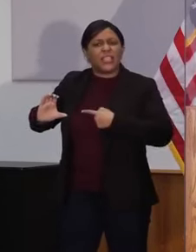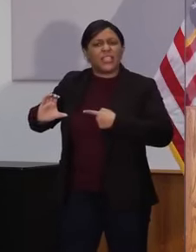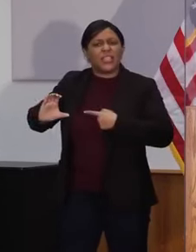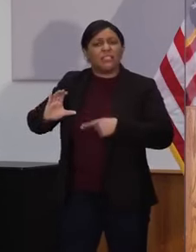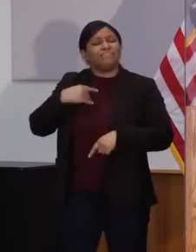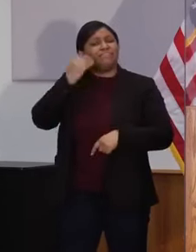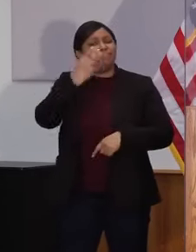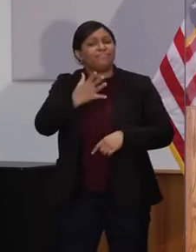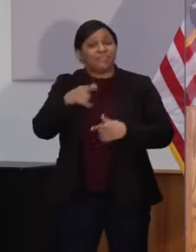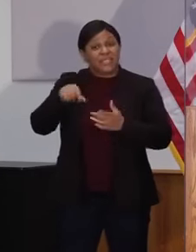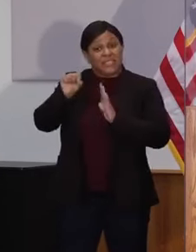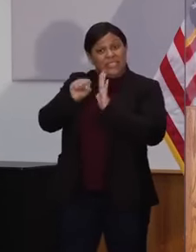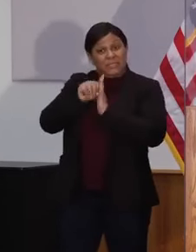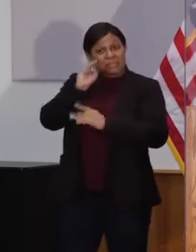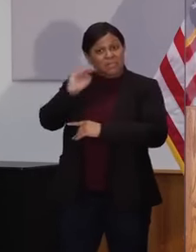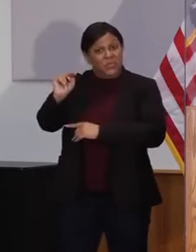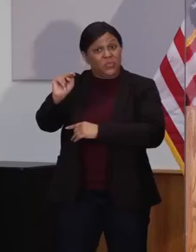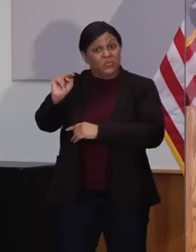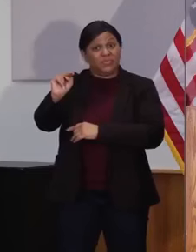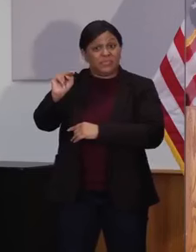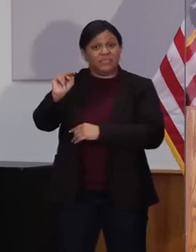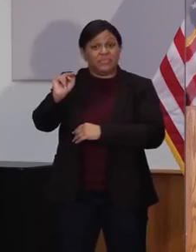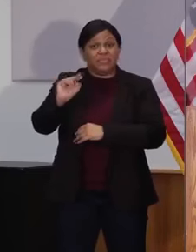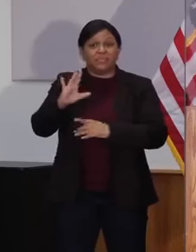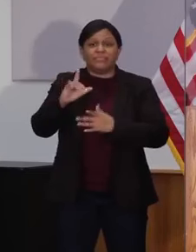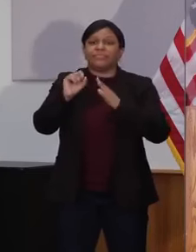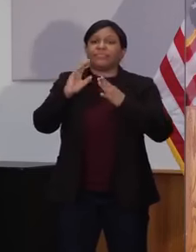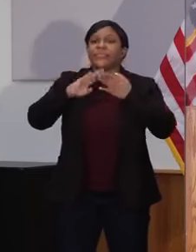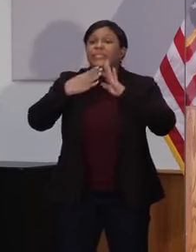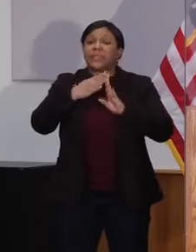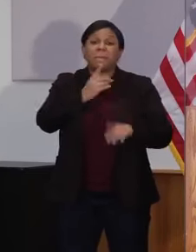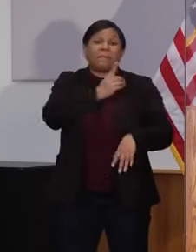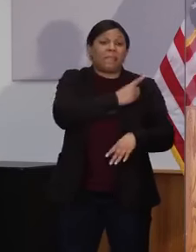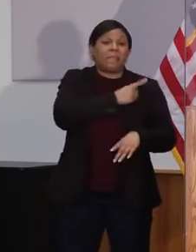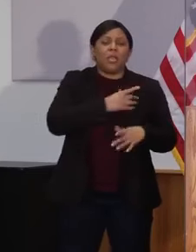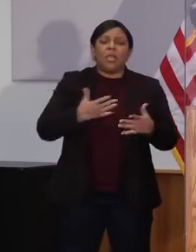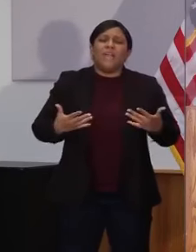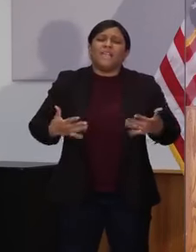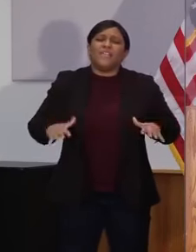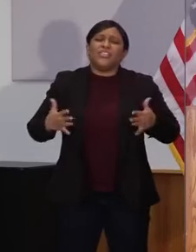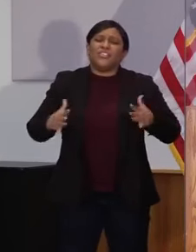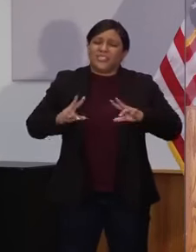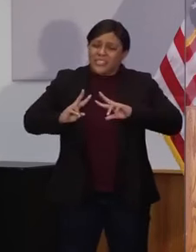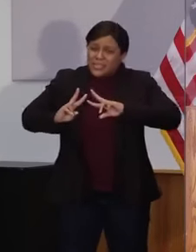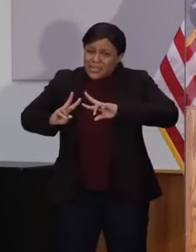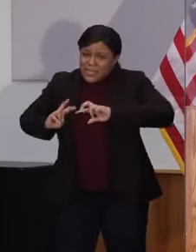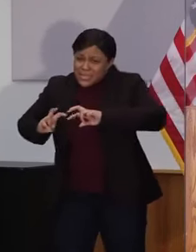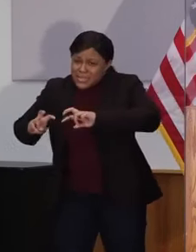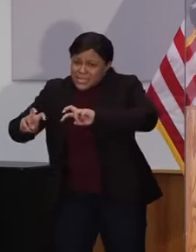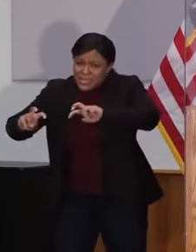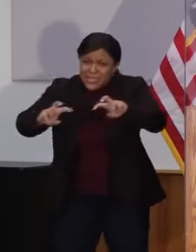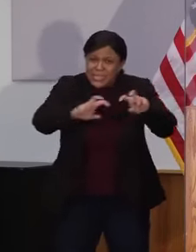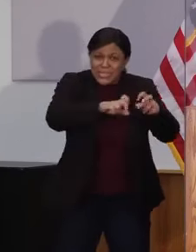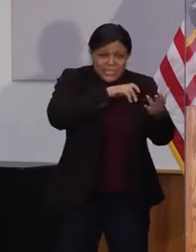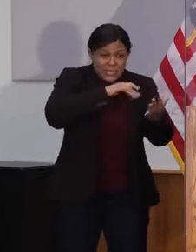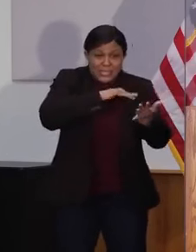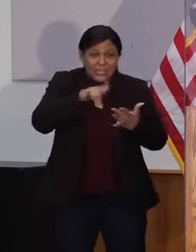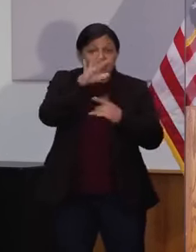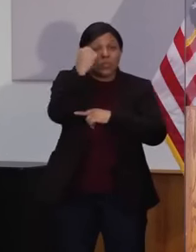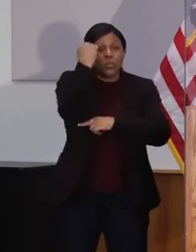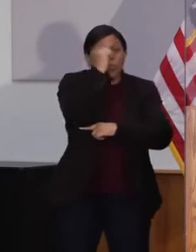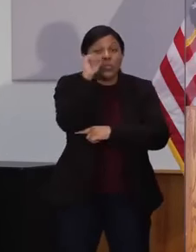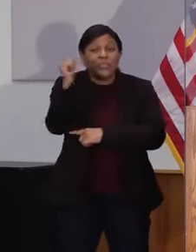of Minneapolis, and our many, many, many partners have looked at the history of these kind of protests. You don't have to look that far